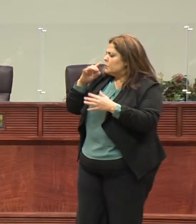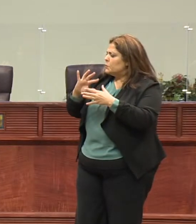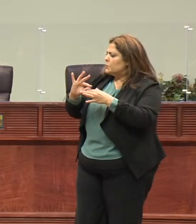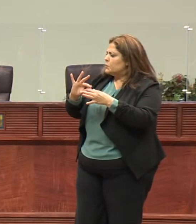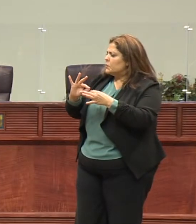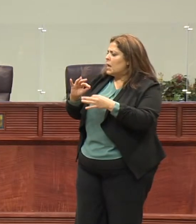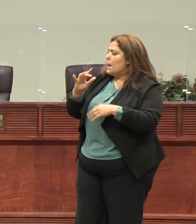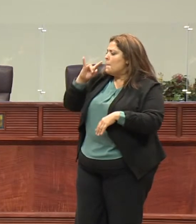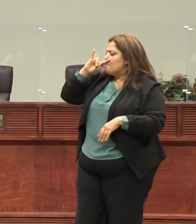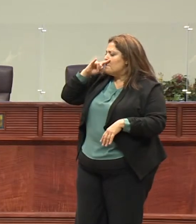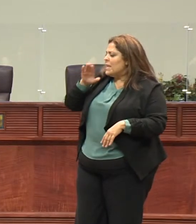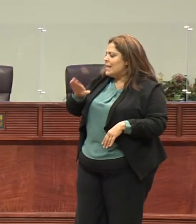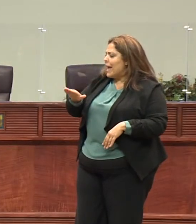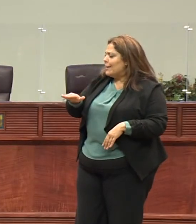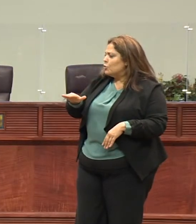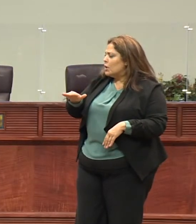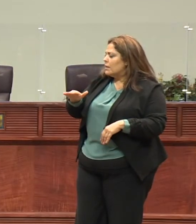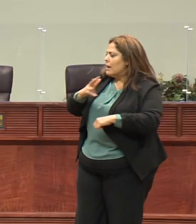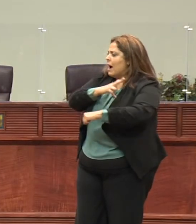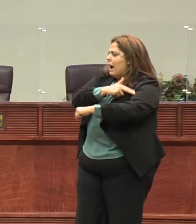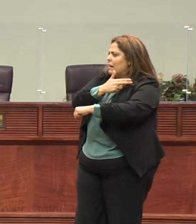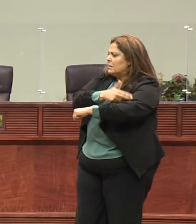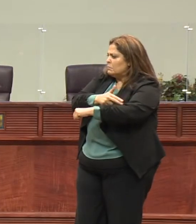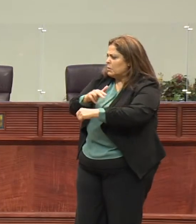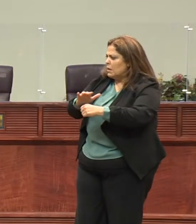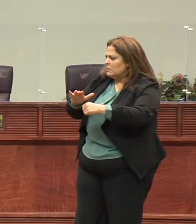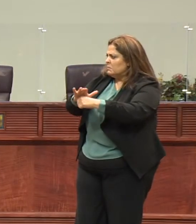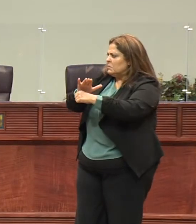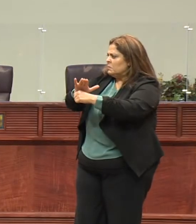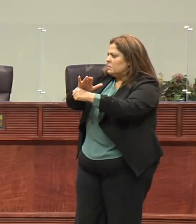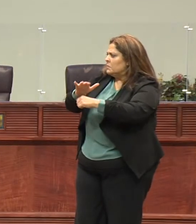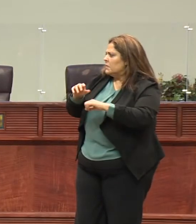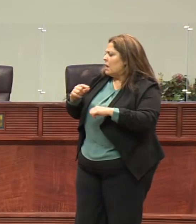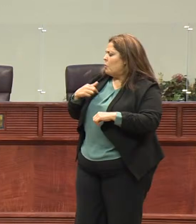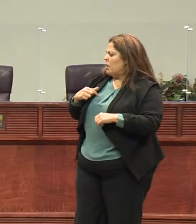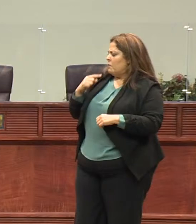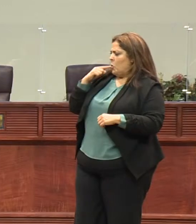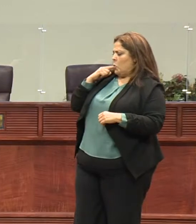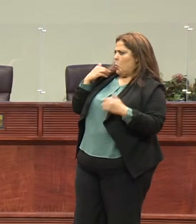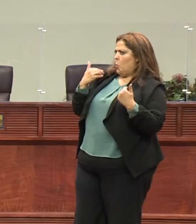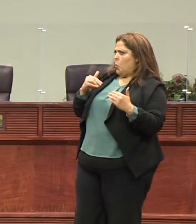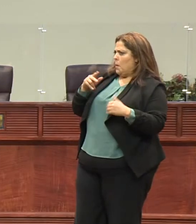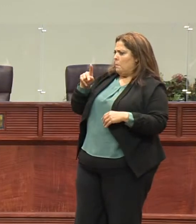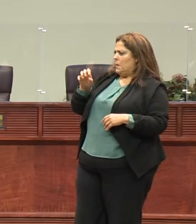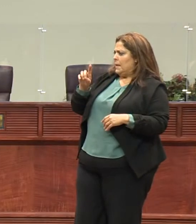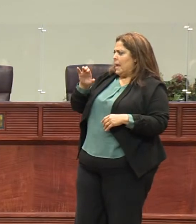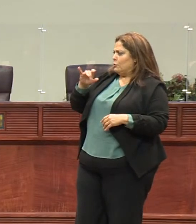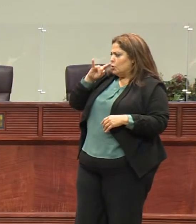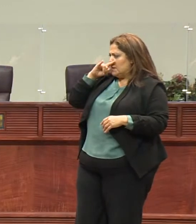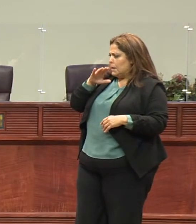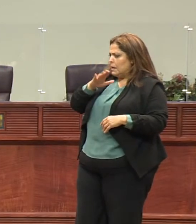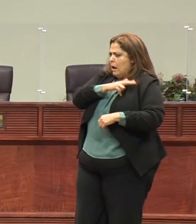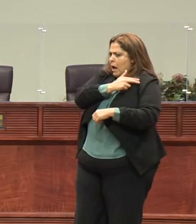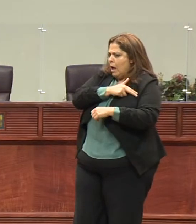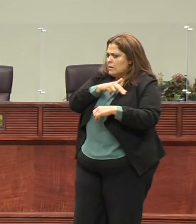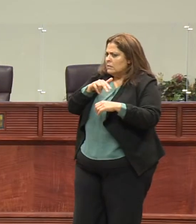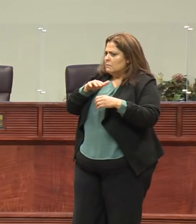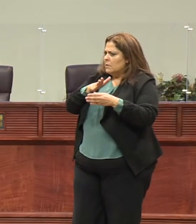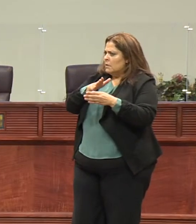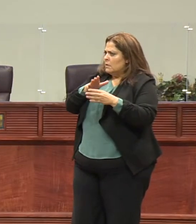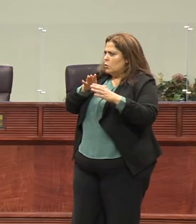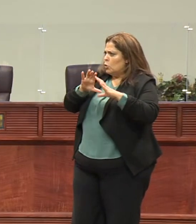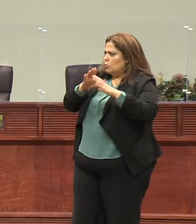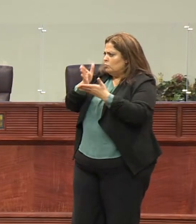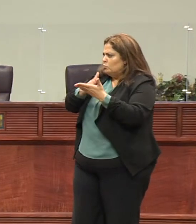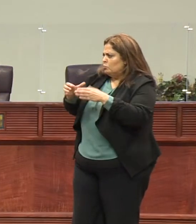pediatric hospitalizations. We're getting some tips that pediatric hospital wings are starting to fill up with patients. And so can you speak